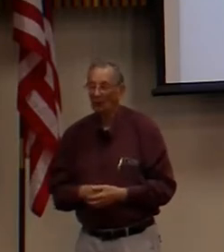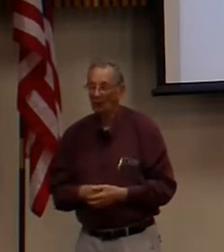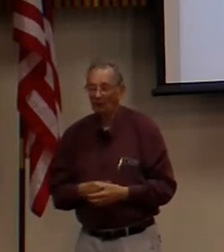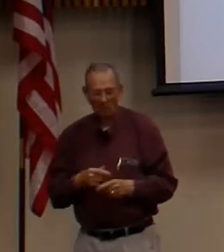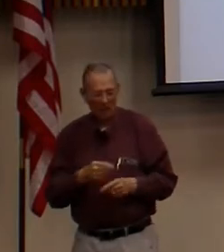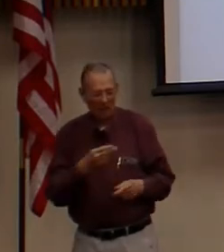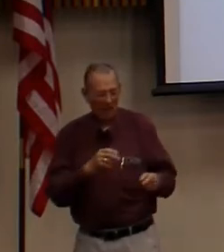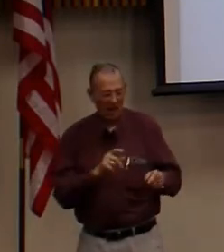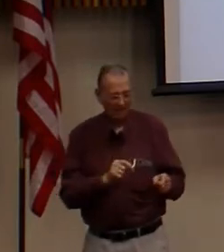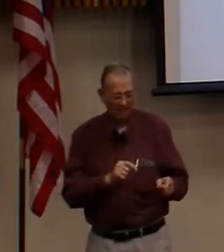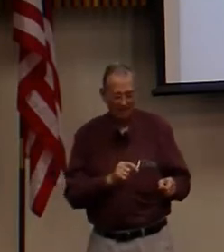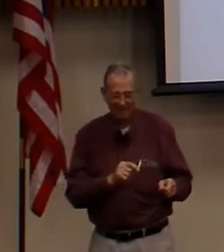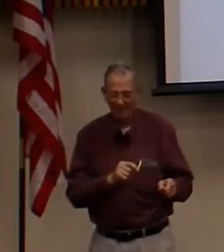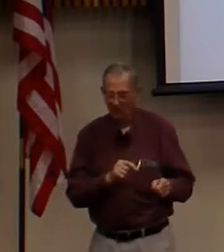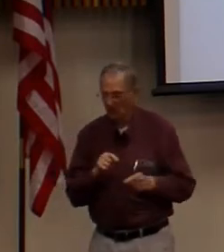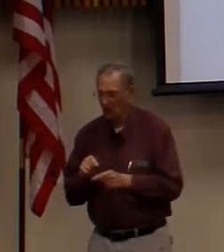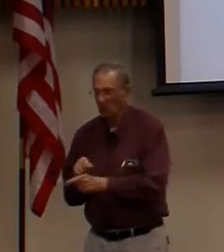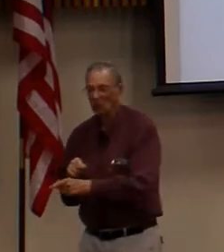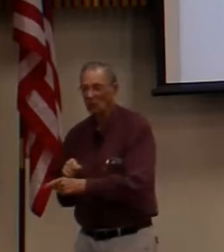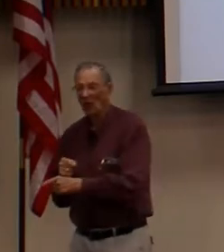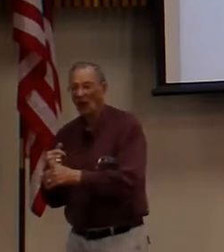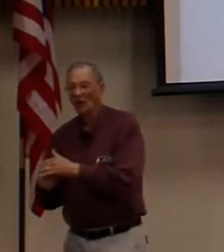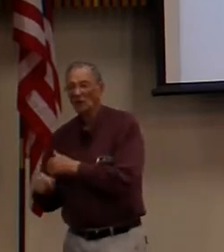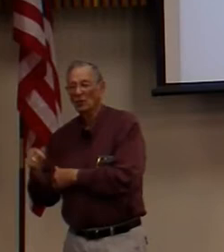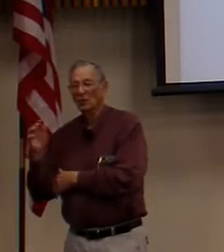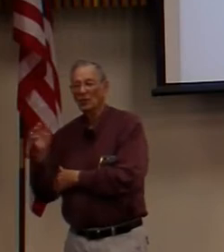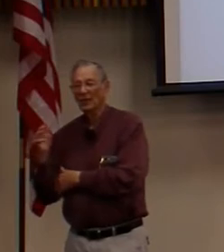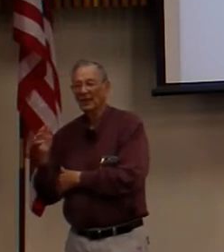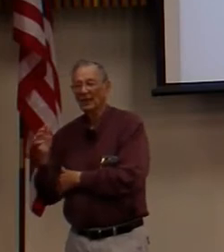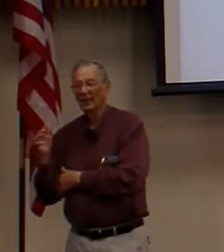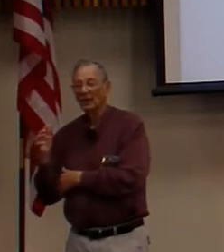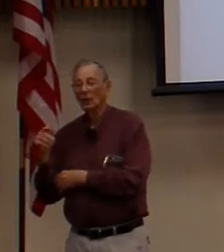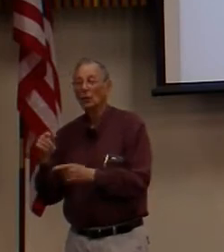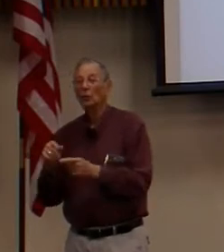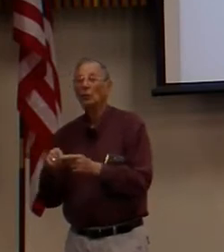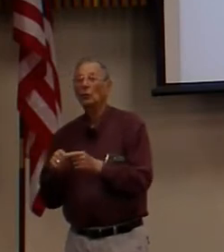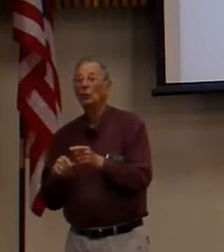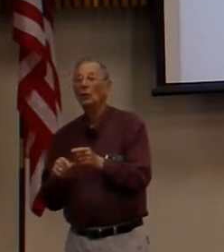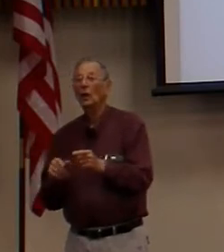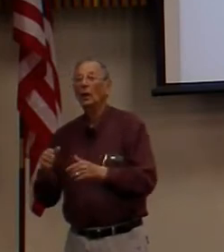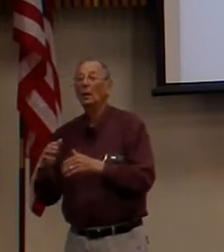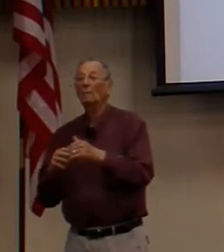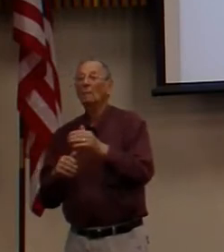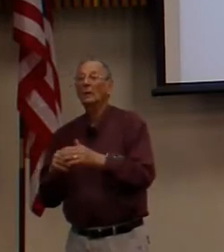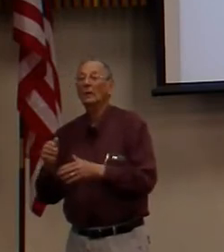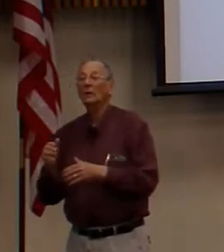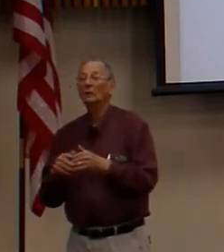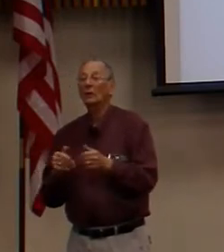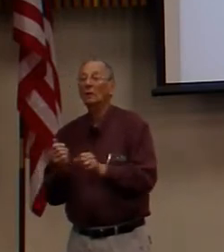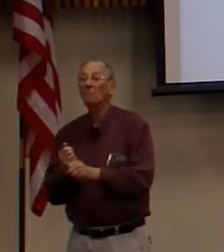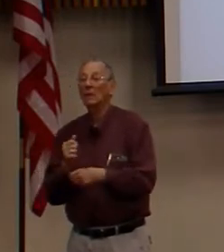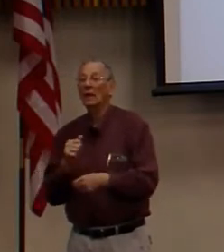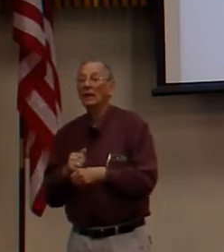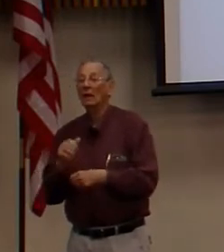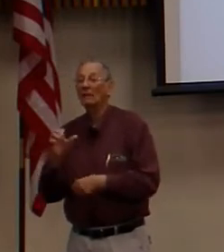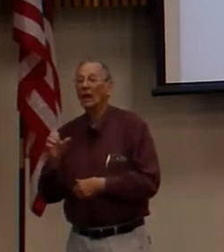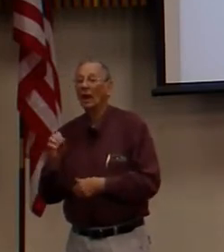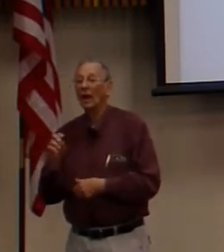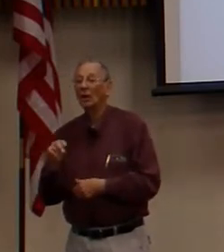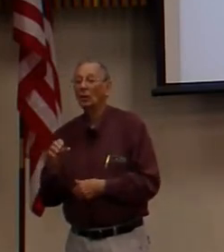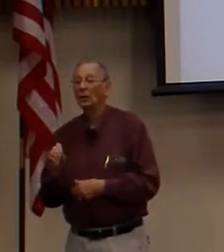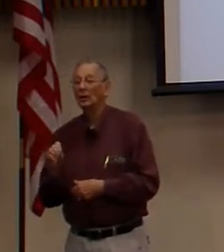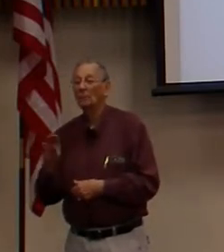a hut to under a tree to a building made out of concrete blocks. I